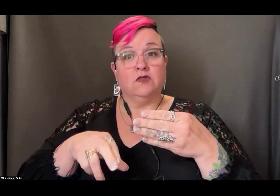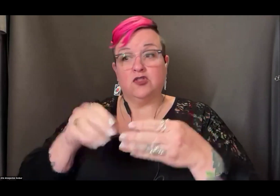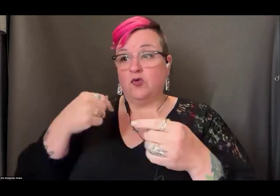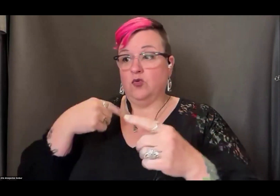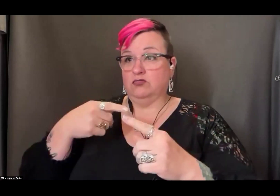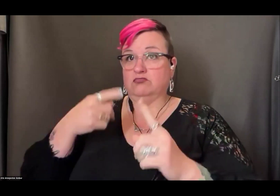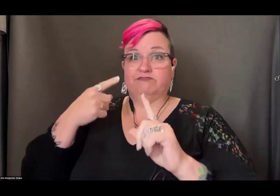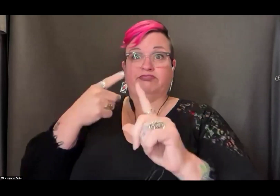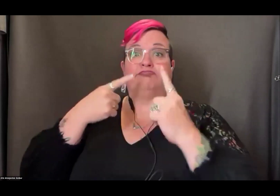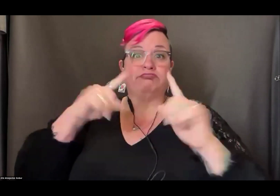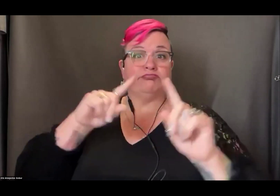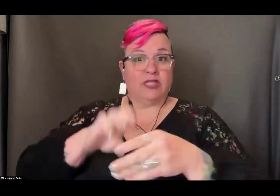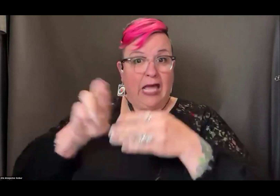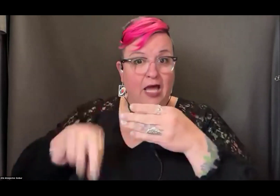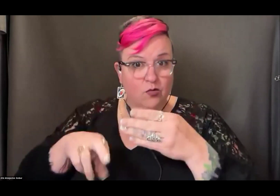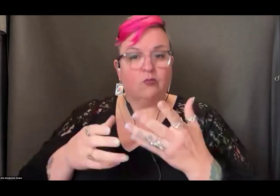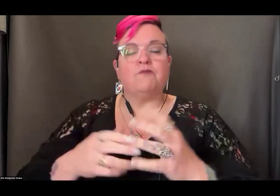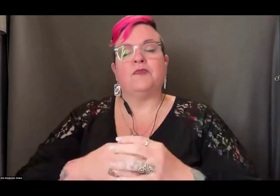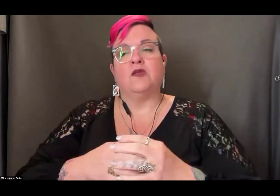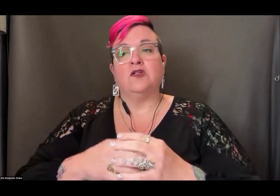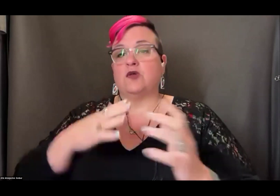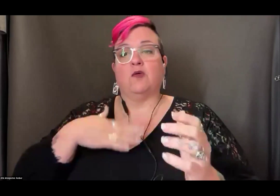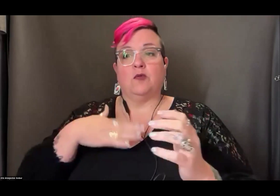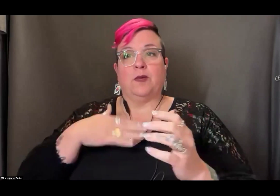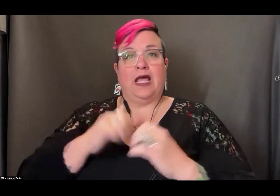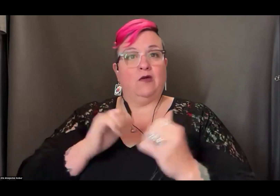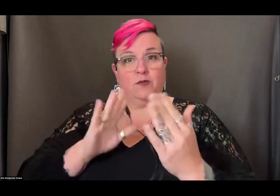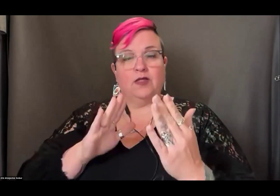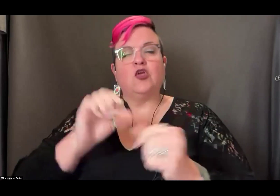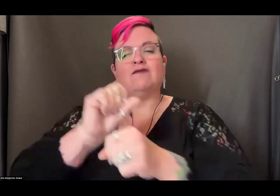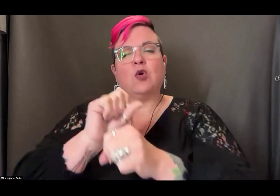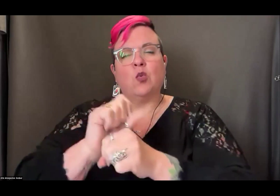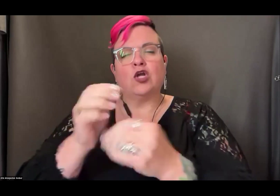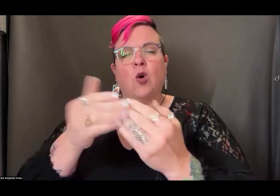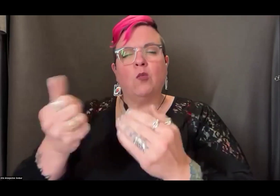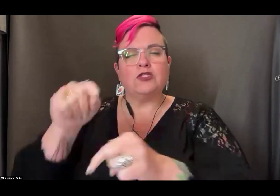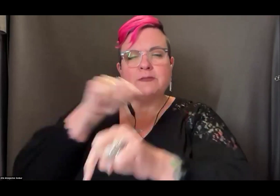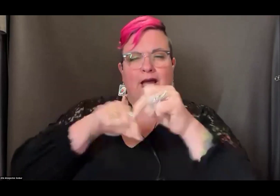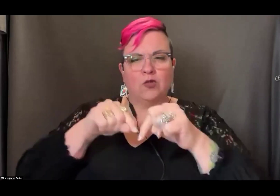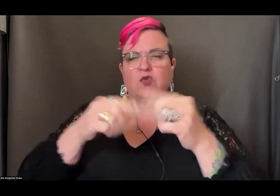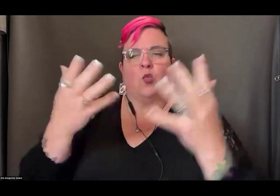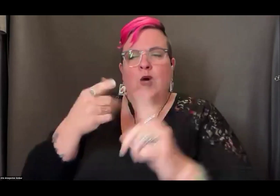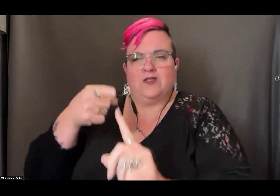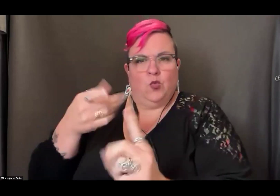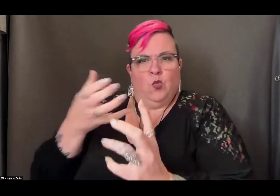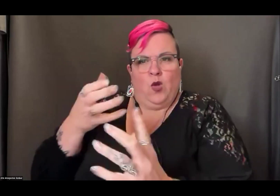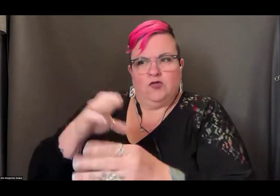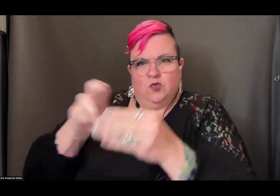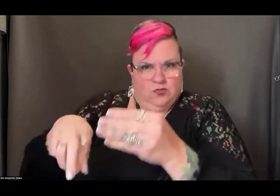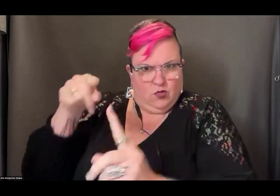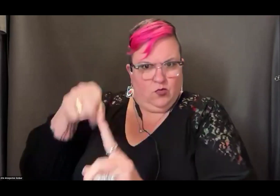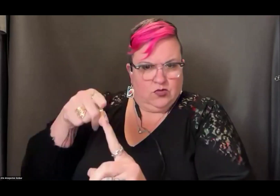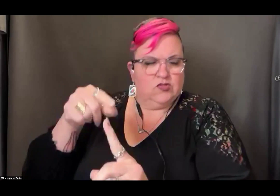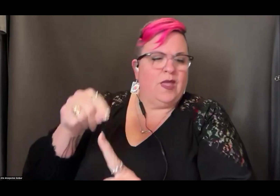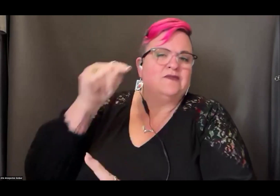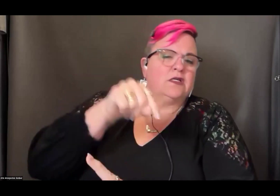we desire. So the way I like to look at it is working backwards. What is it that we want to happen? Do